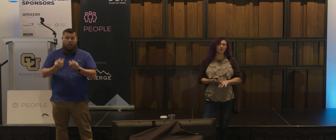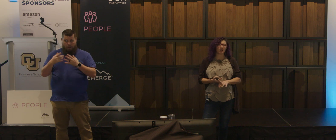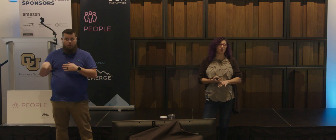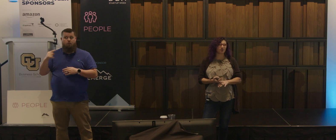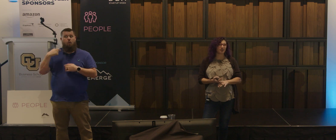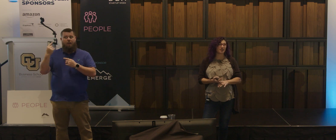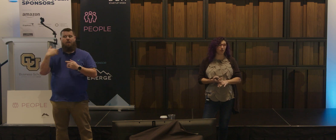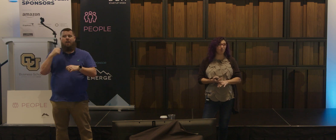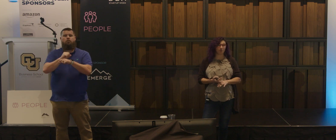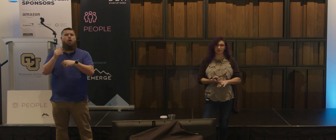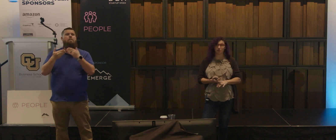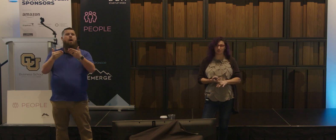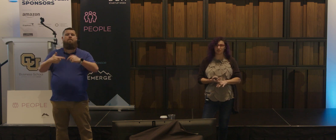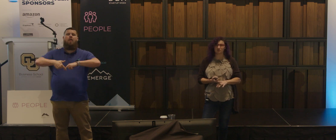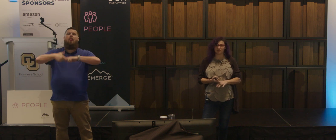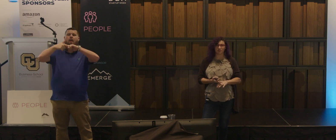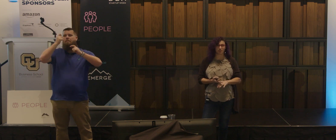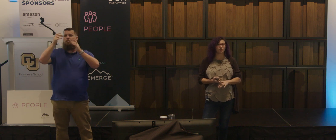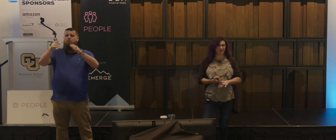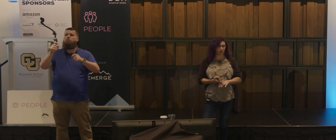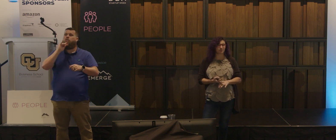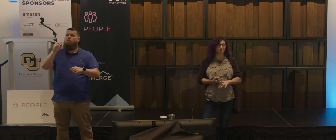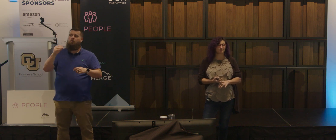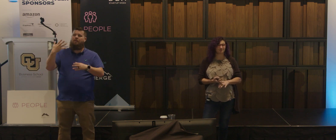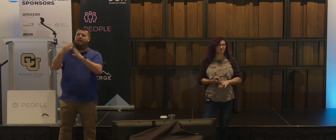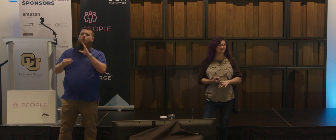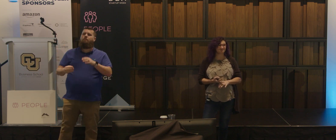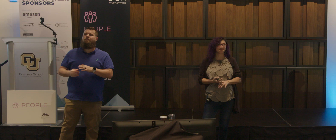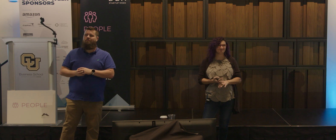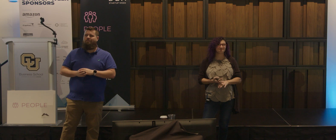have ever had a job offer that is held up because the person you're supposed to talk to is out?